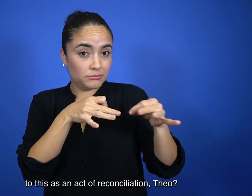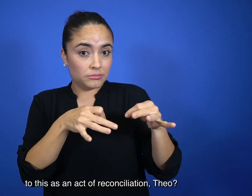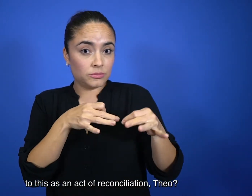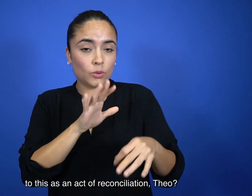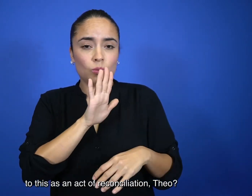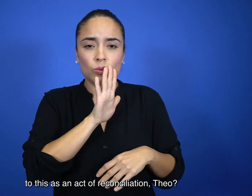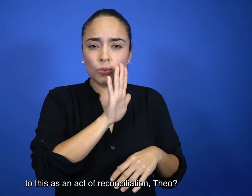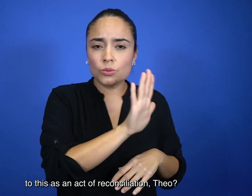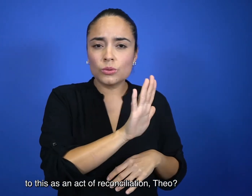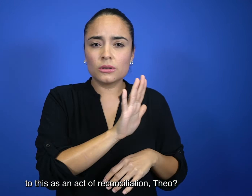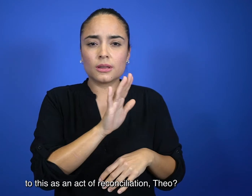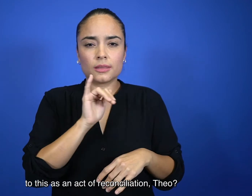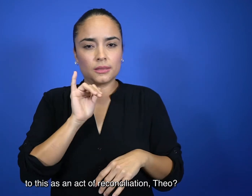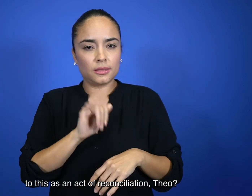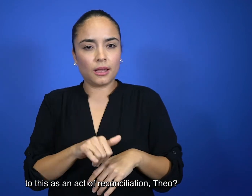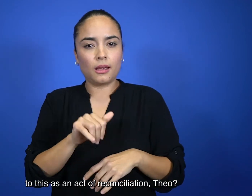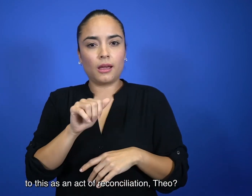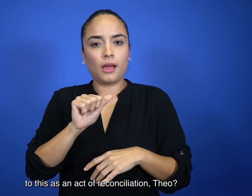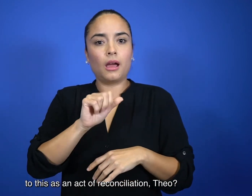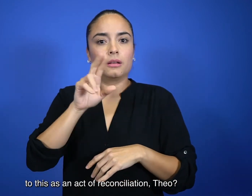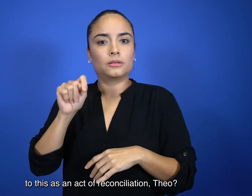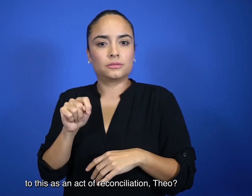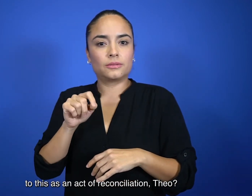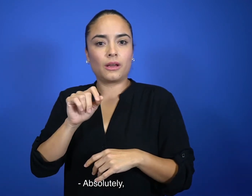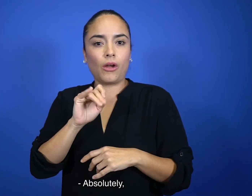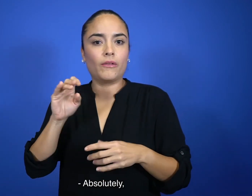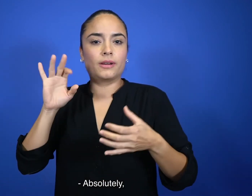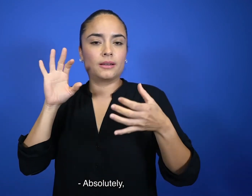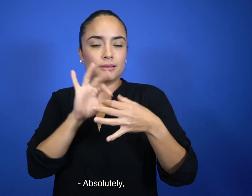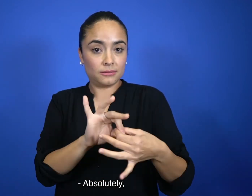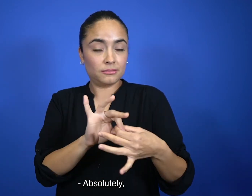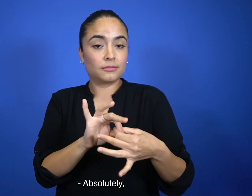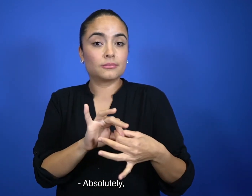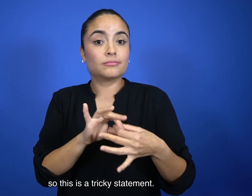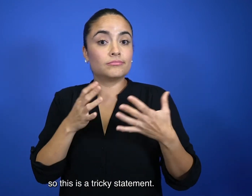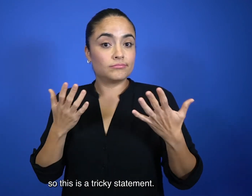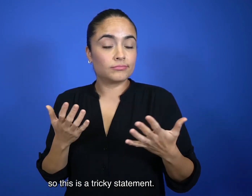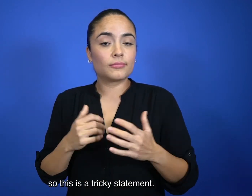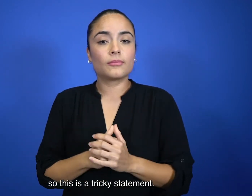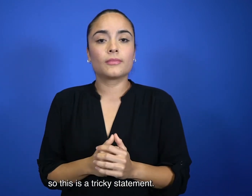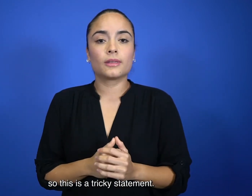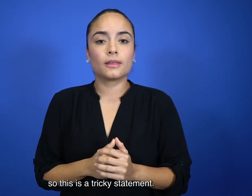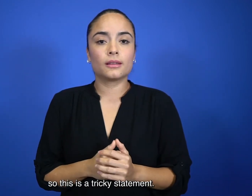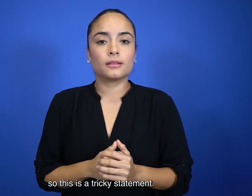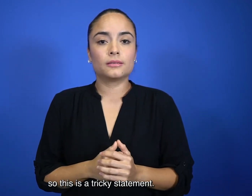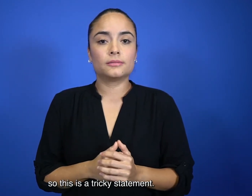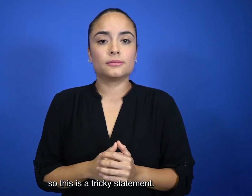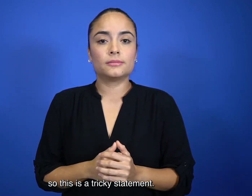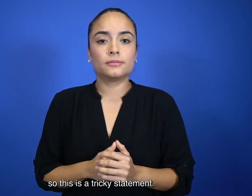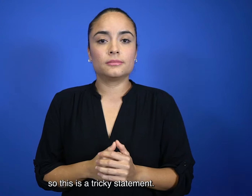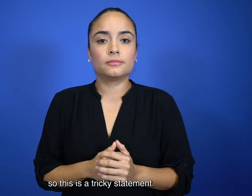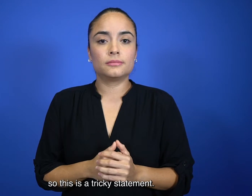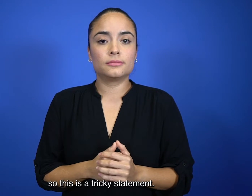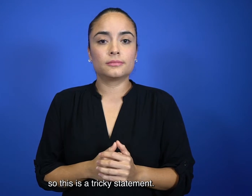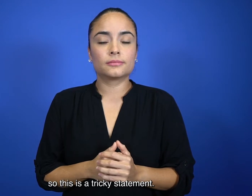of reconciliation, Theo? Absolutely. So, this is a